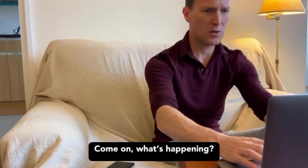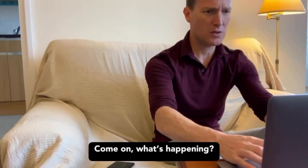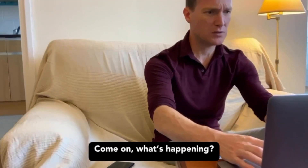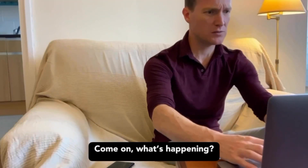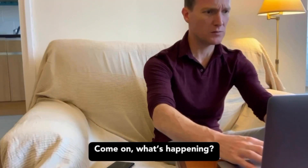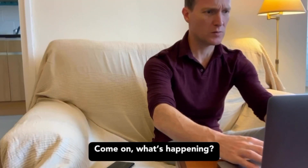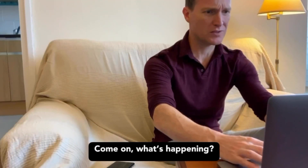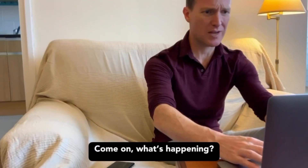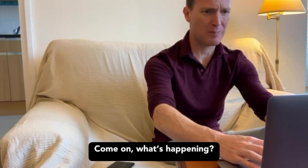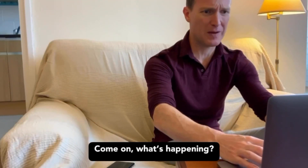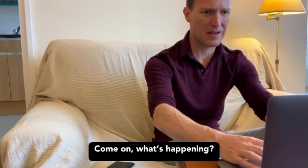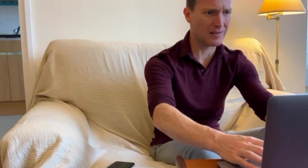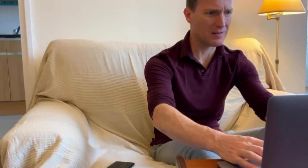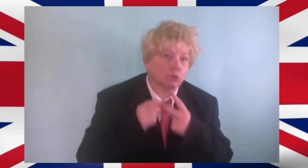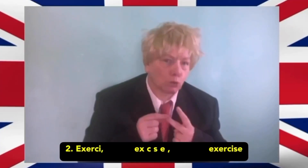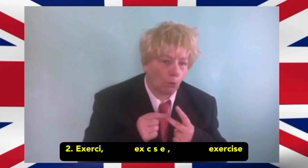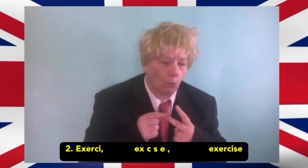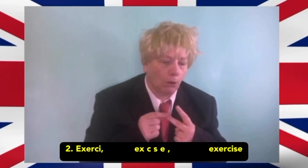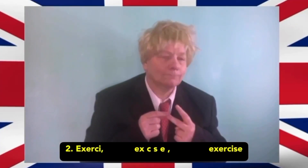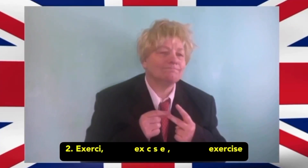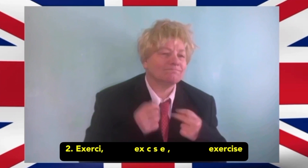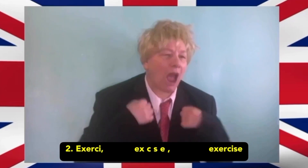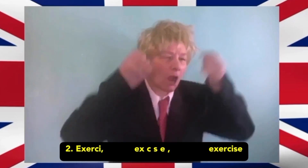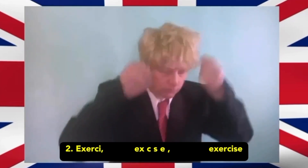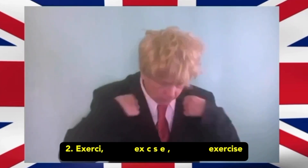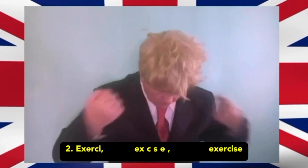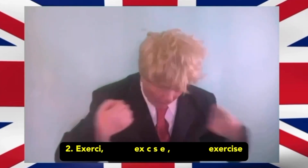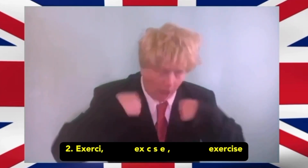Come on, what's happening?